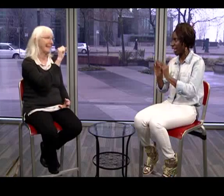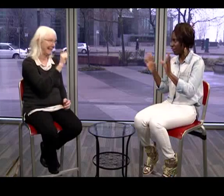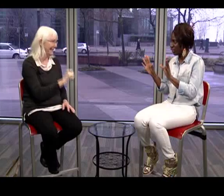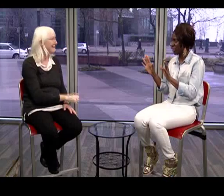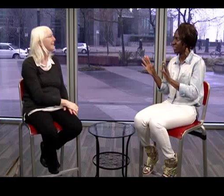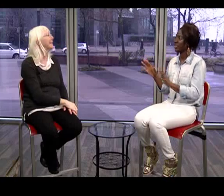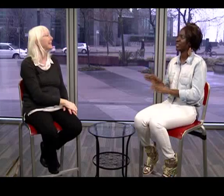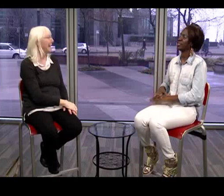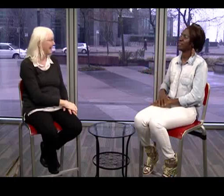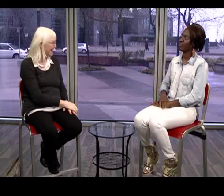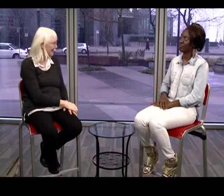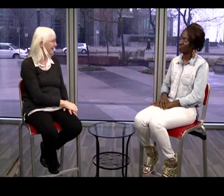Thank you.